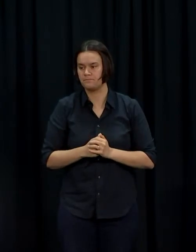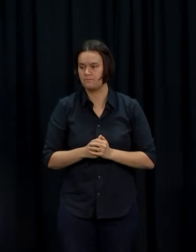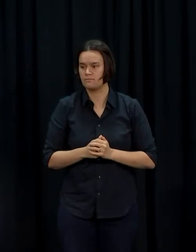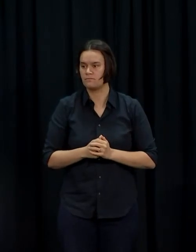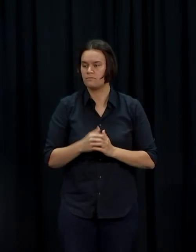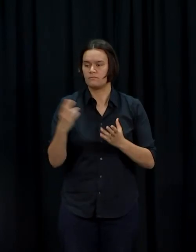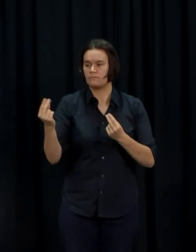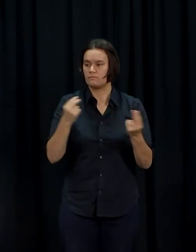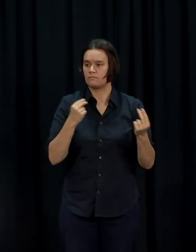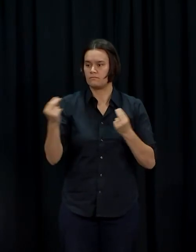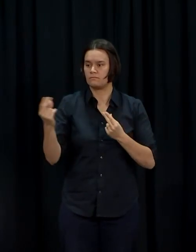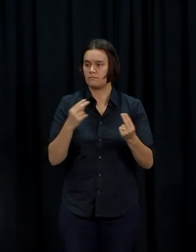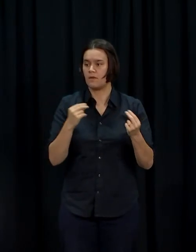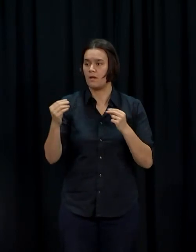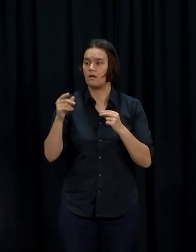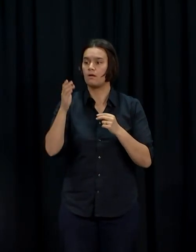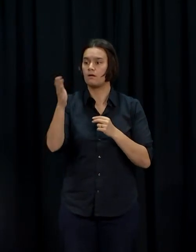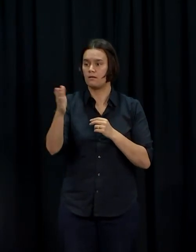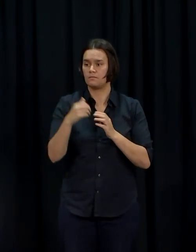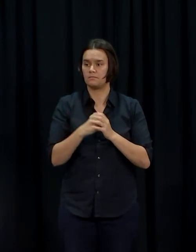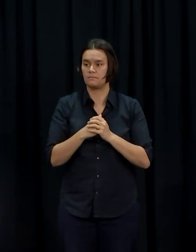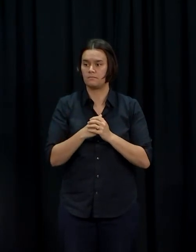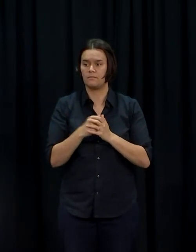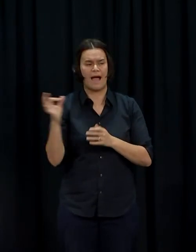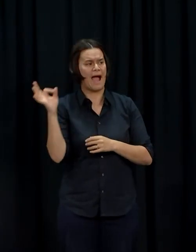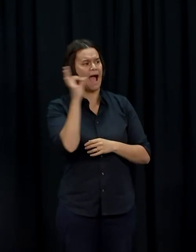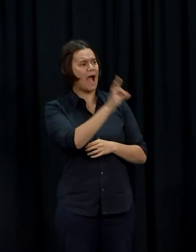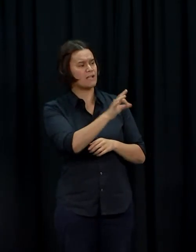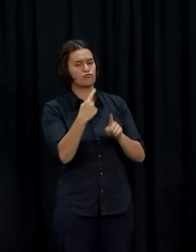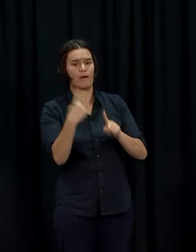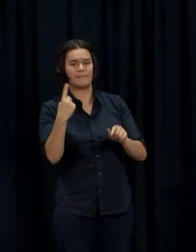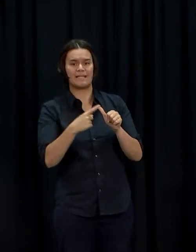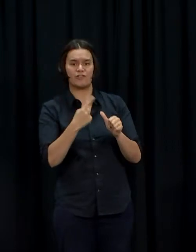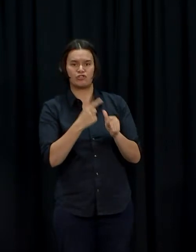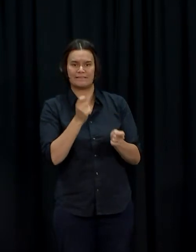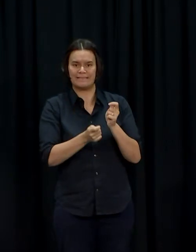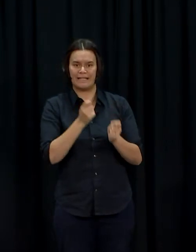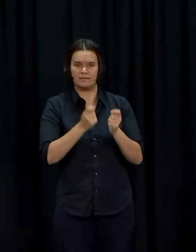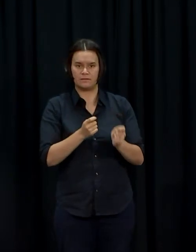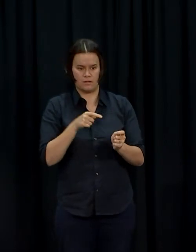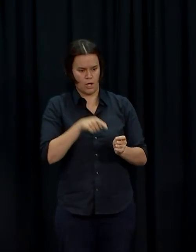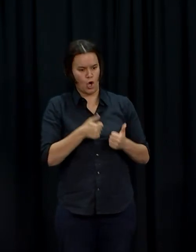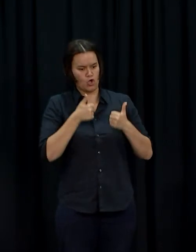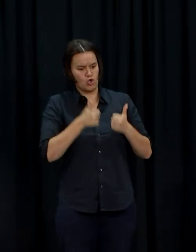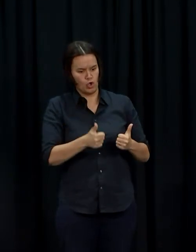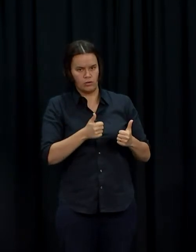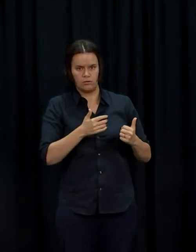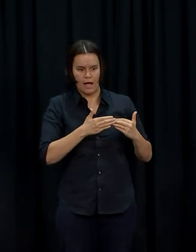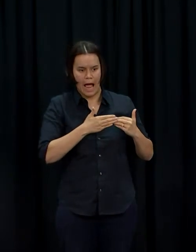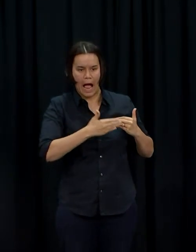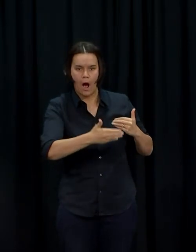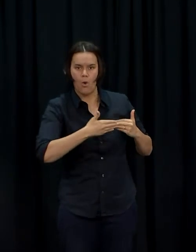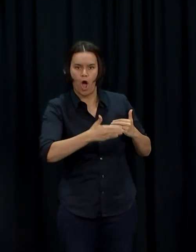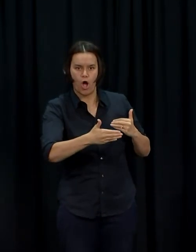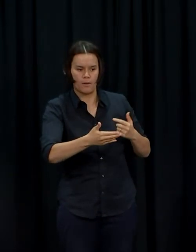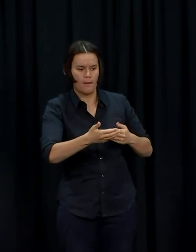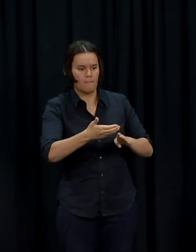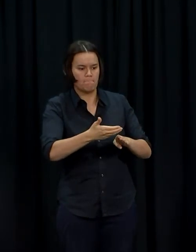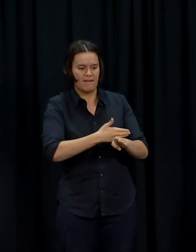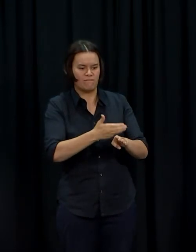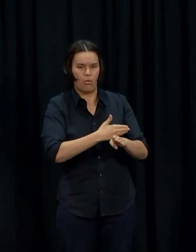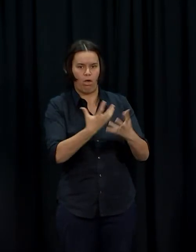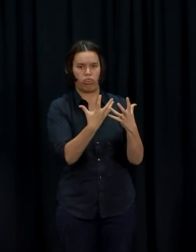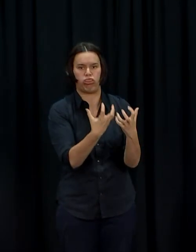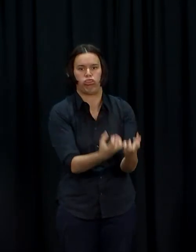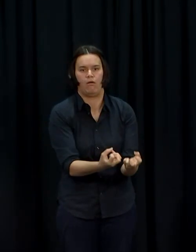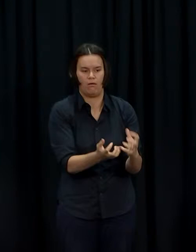Barry. Tell me what the shelf life for the testers are, please. The tests we have on order, or the ones